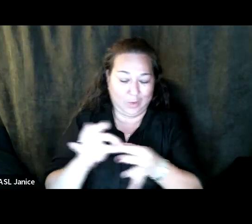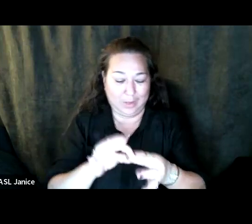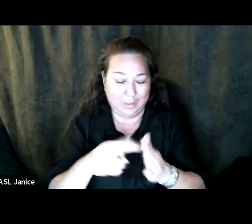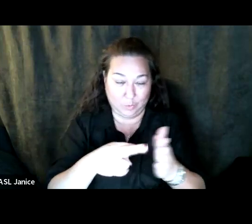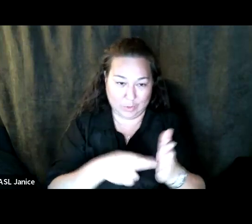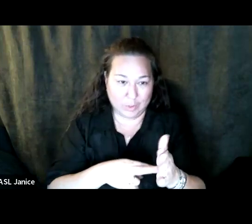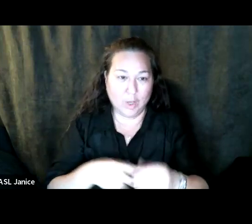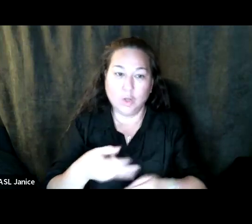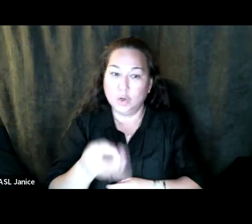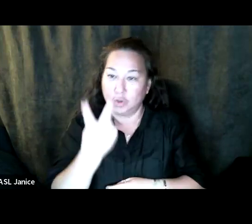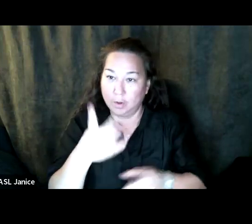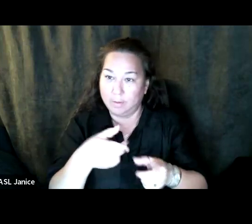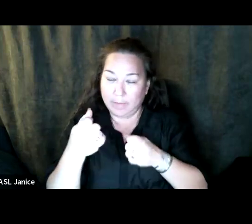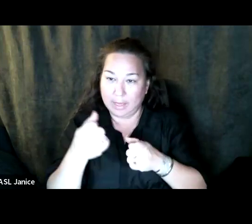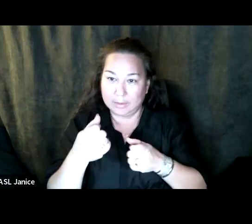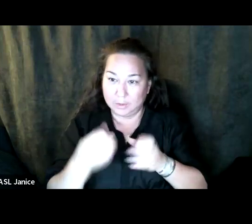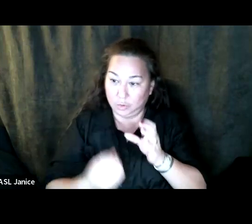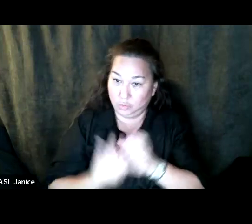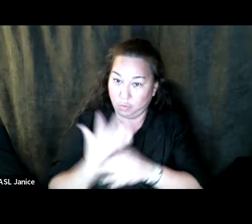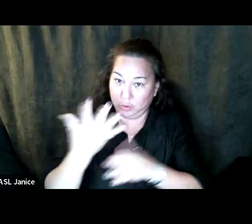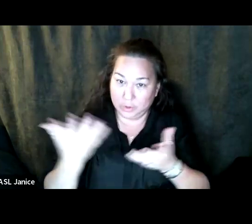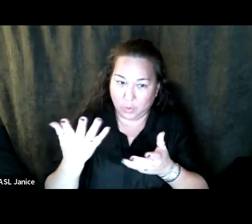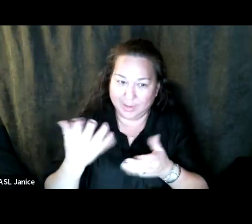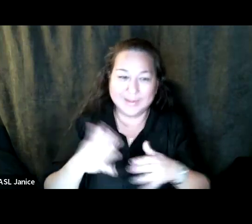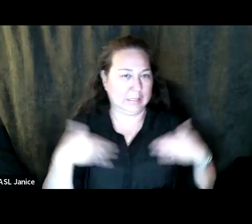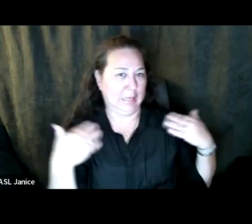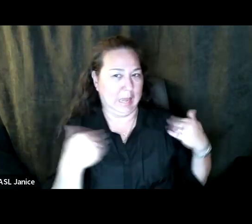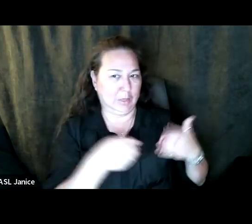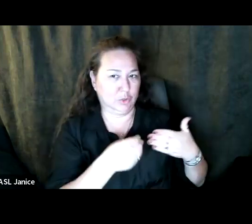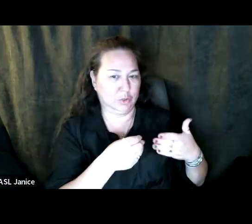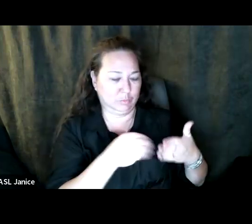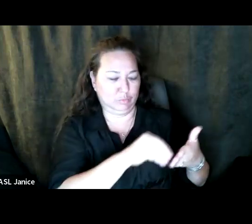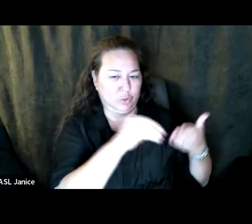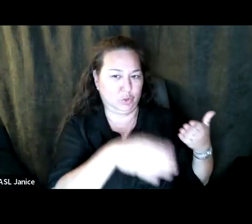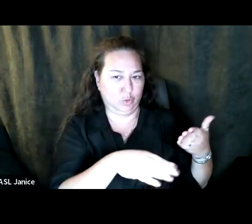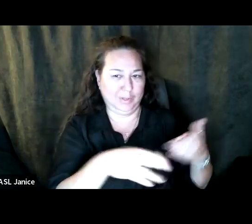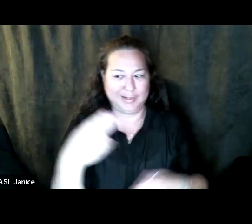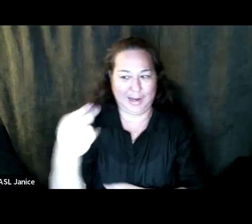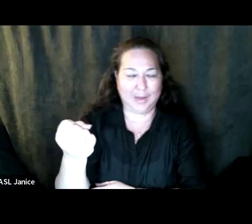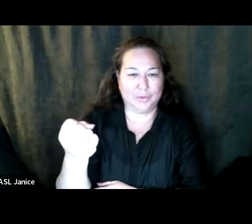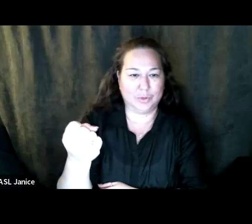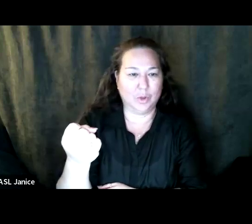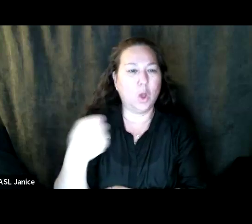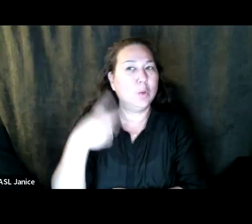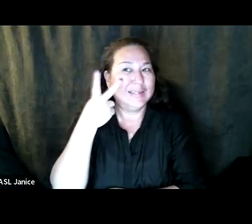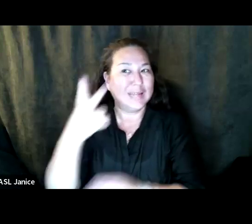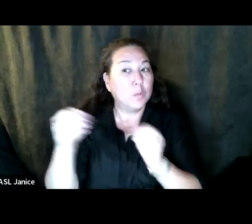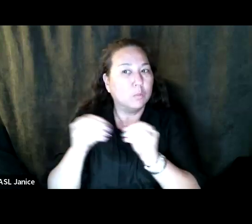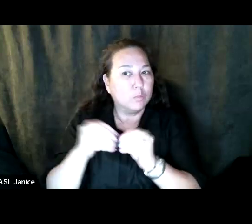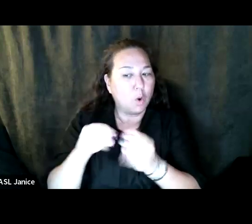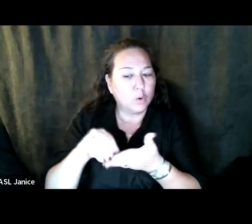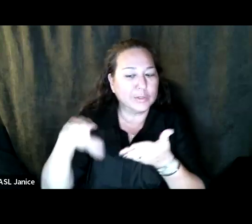registration are our youngest students in our high schools. So we're seeing more students coming into the high school level as